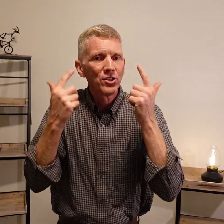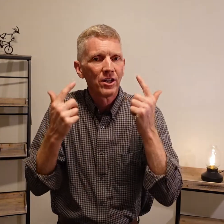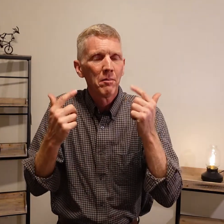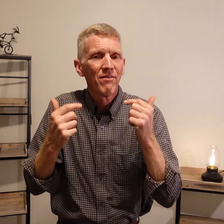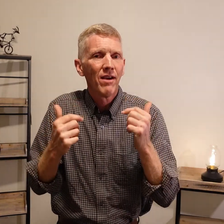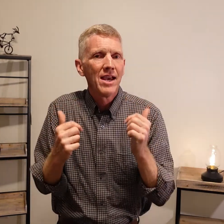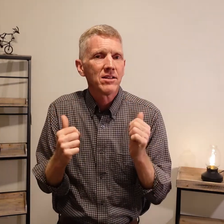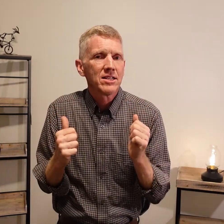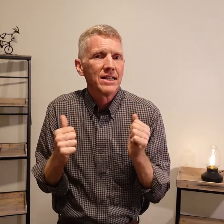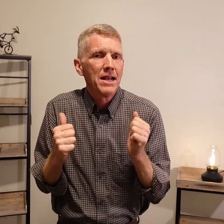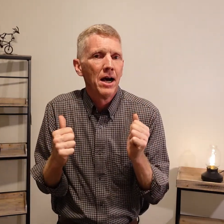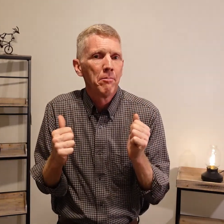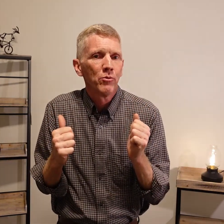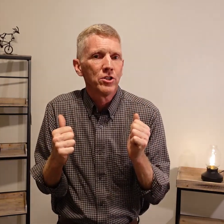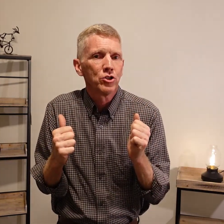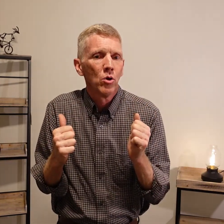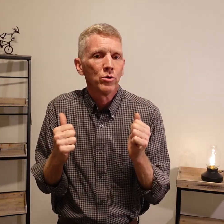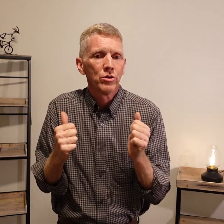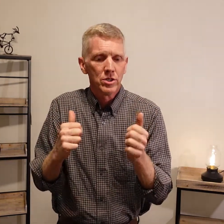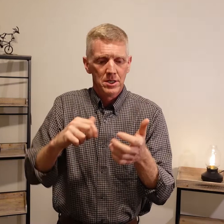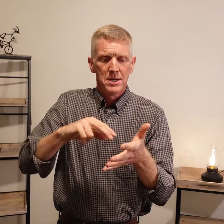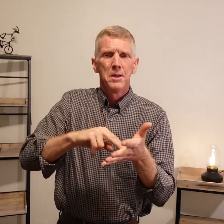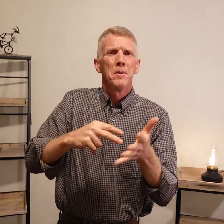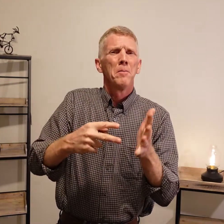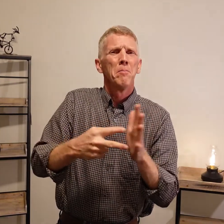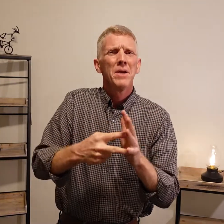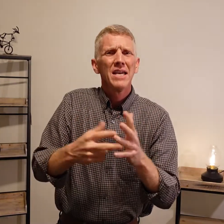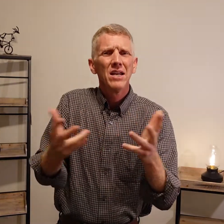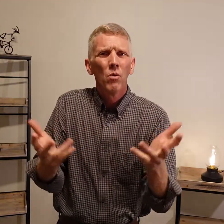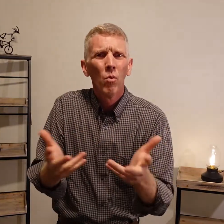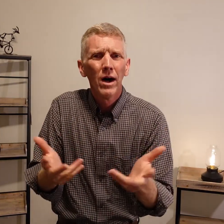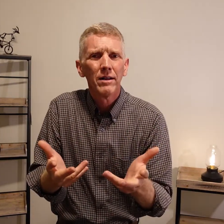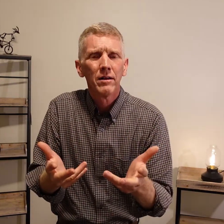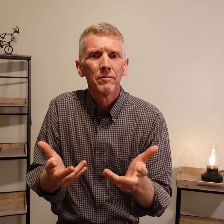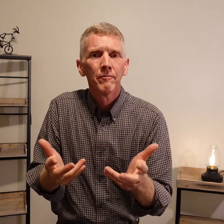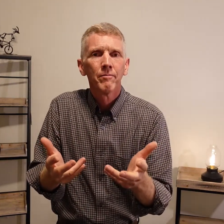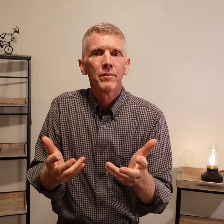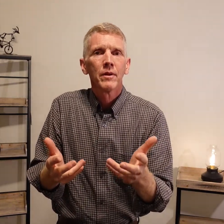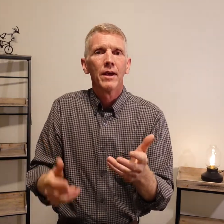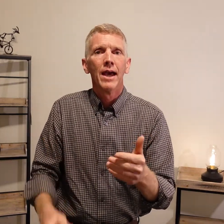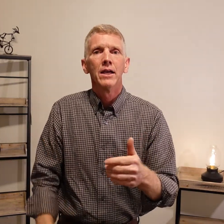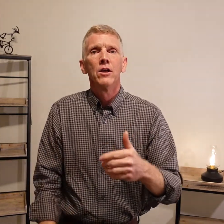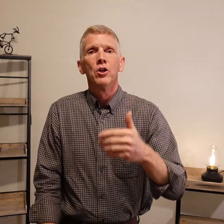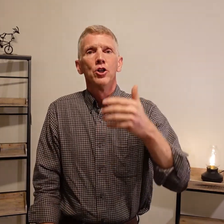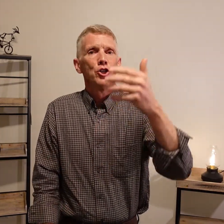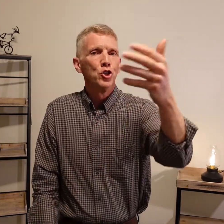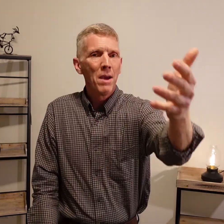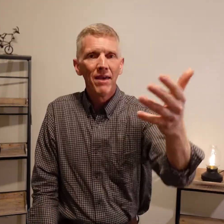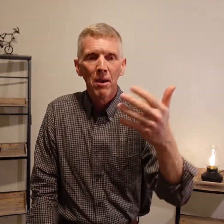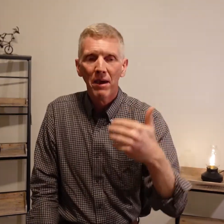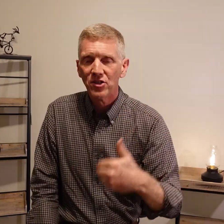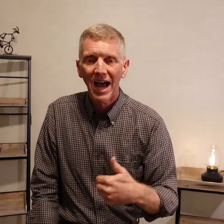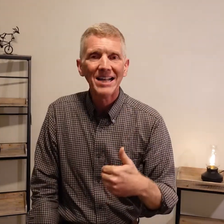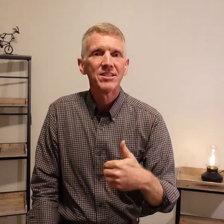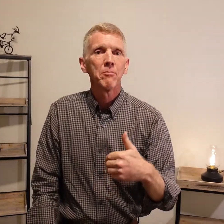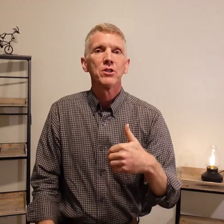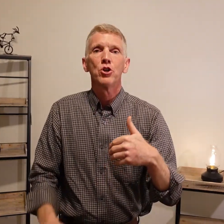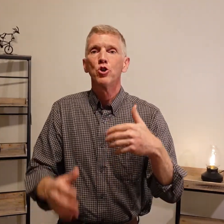on my face. I slide up with the shoulders. Mean what? Okay, they may have signed something to you. There may